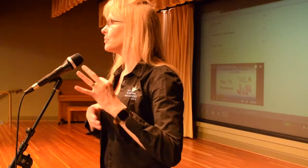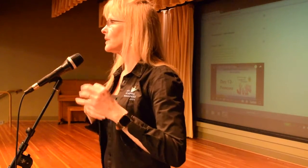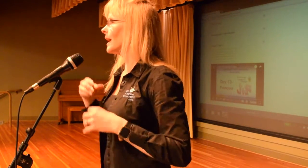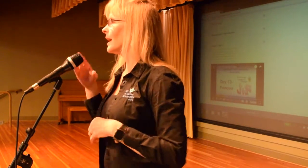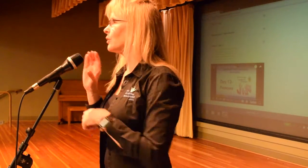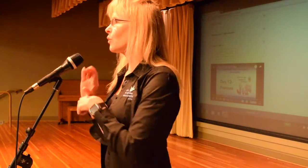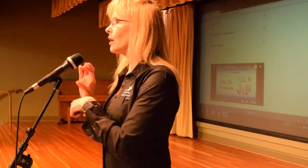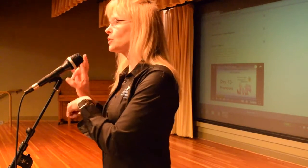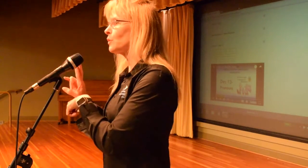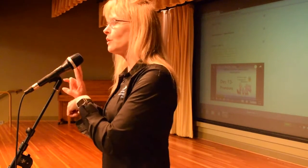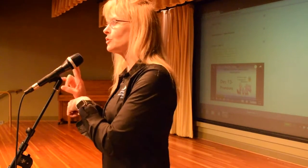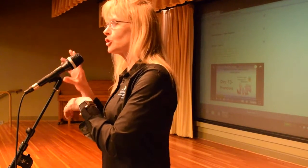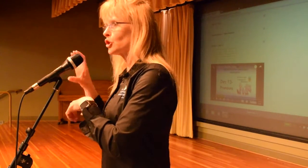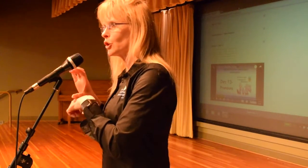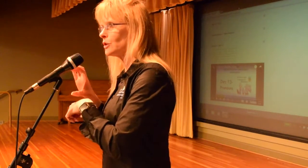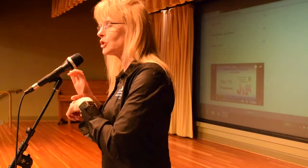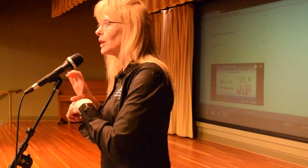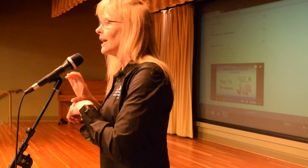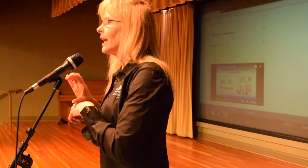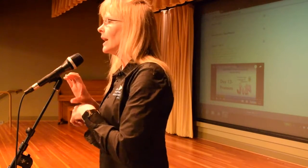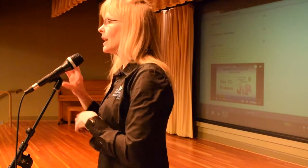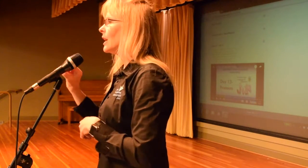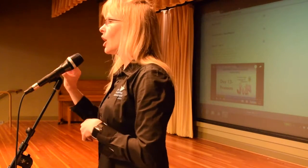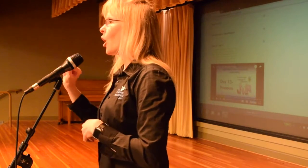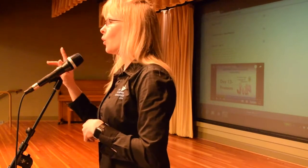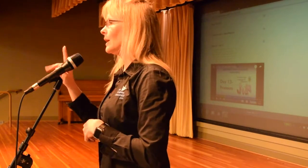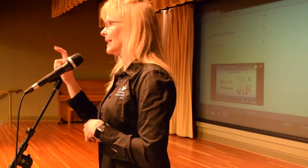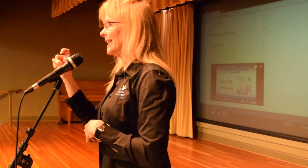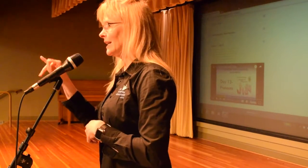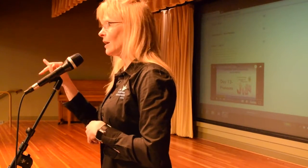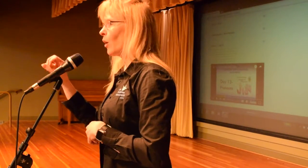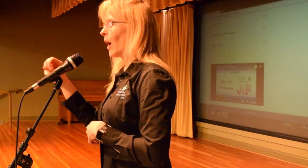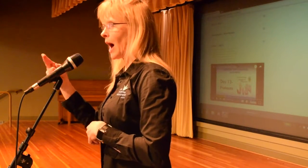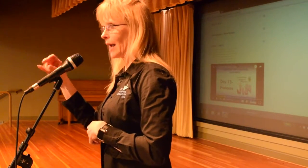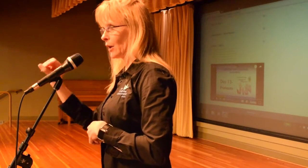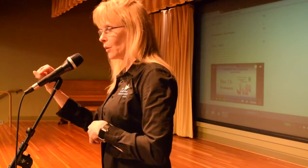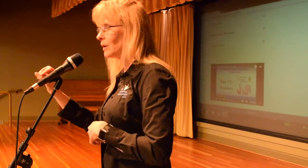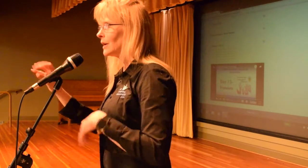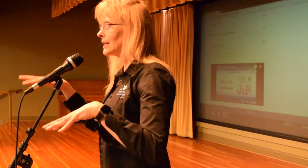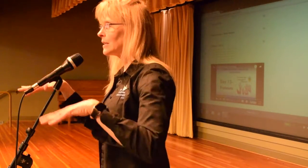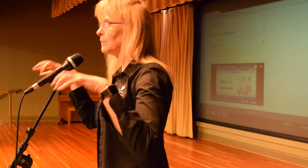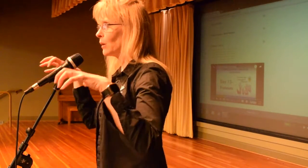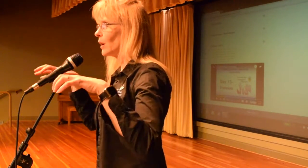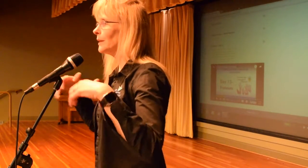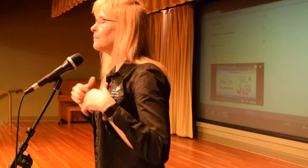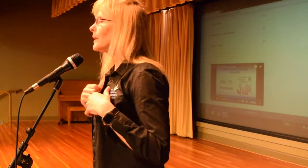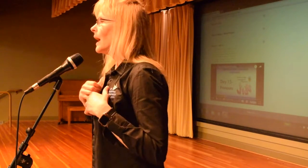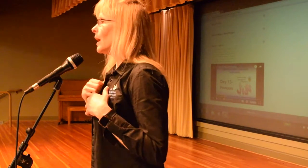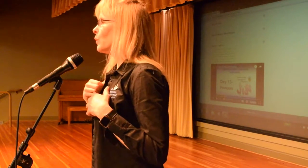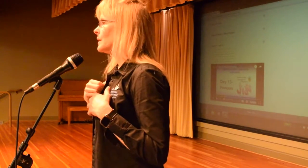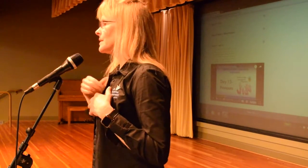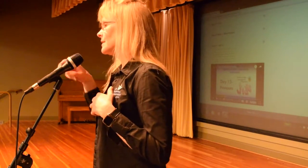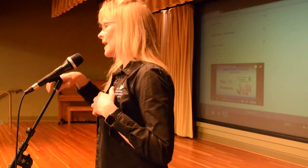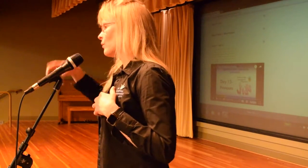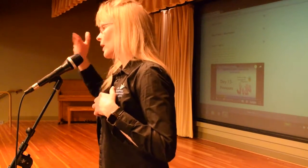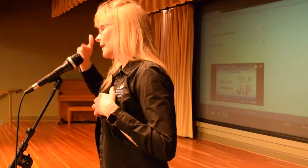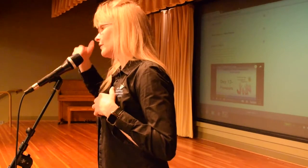interpret at Crossroads Church in Oakley, Ohio. That's the big one. And we sit down right at the